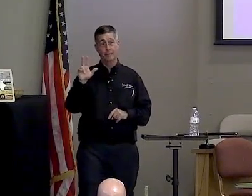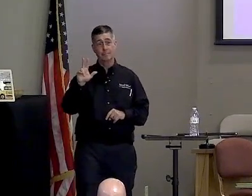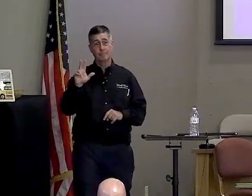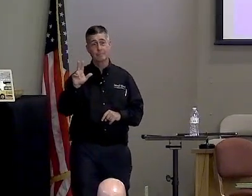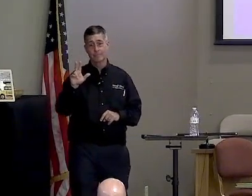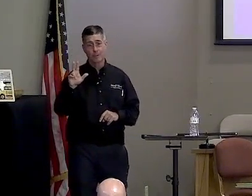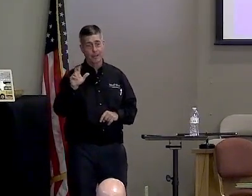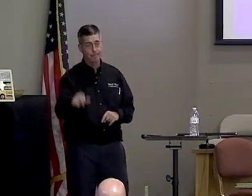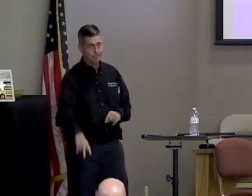Okay. Okay. Okay. Thank